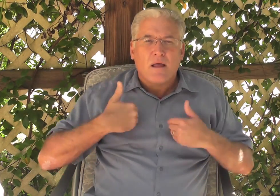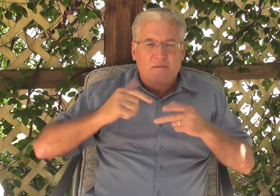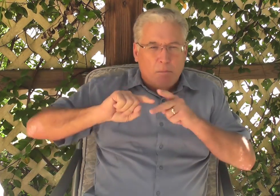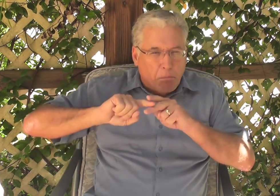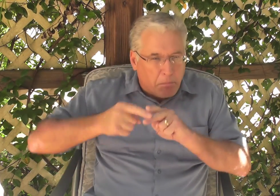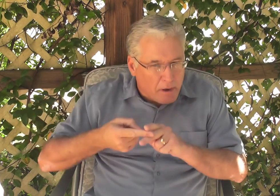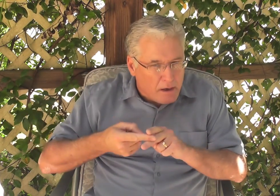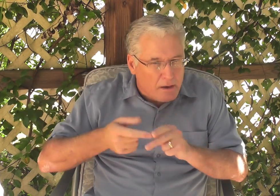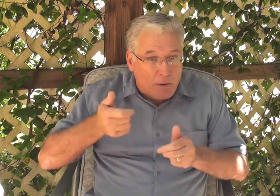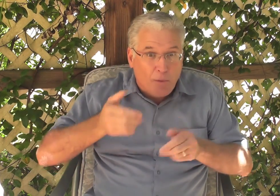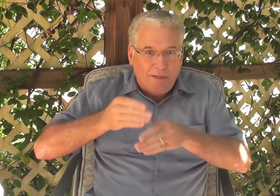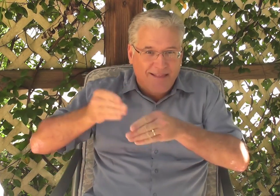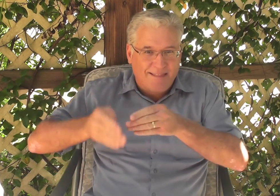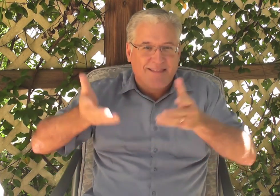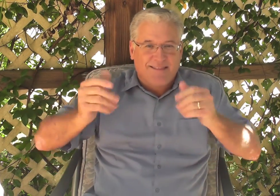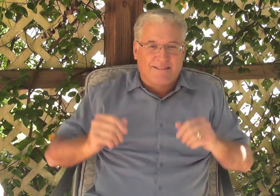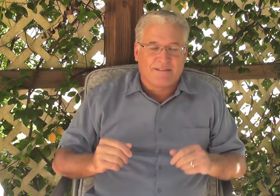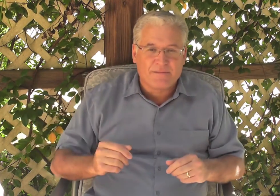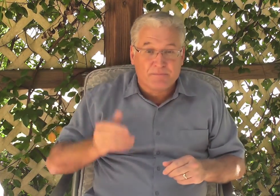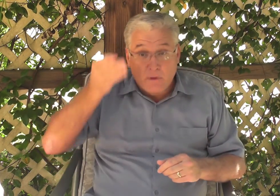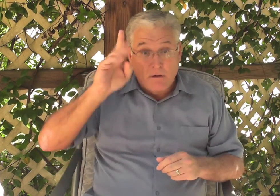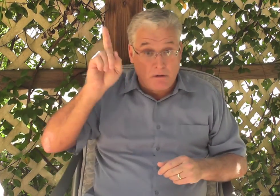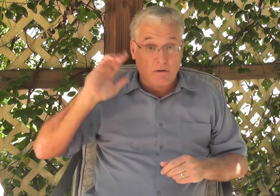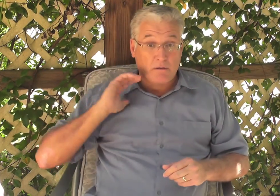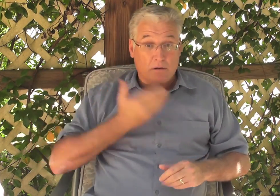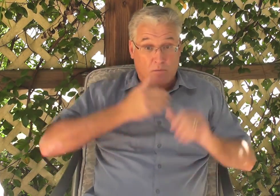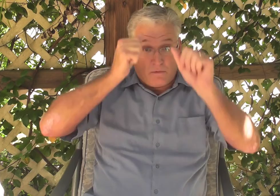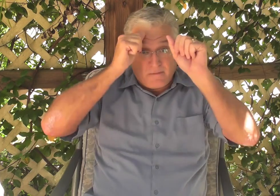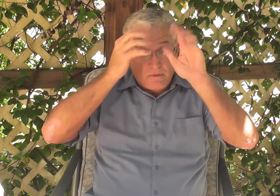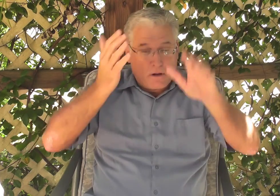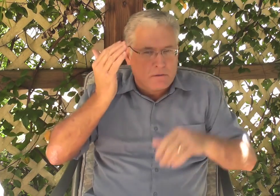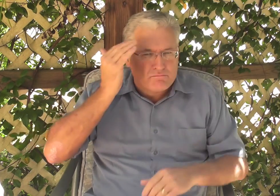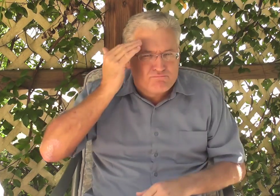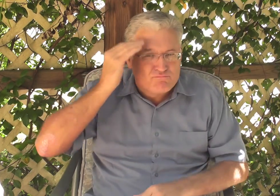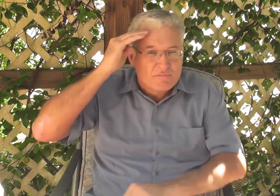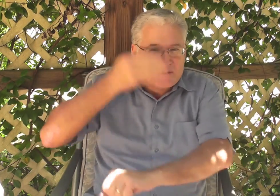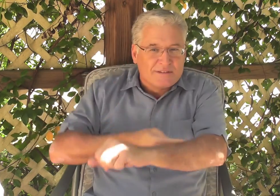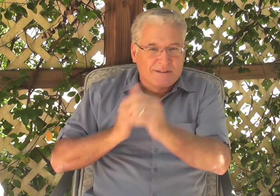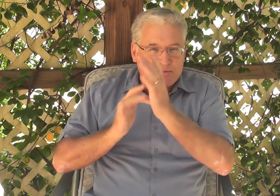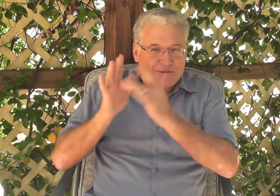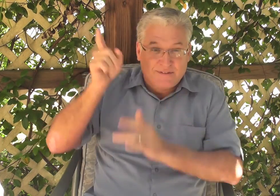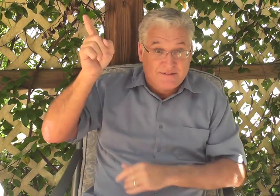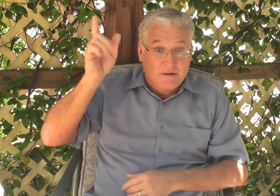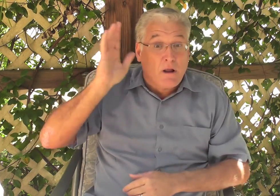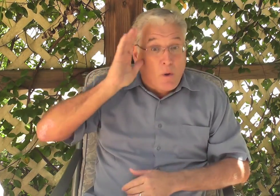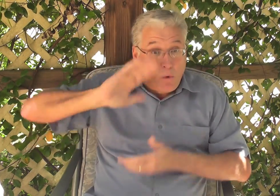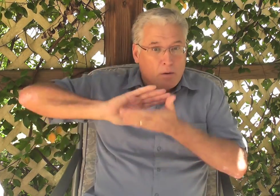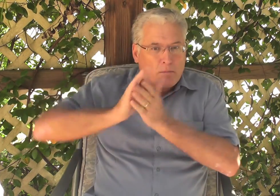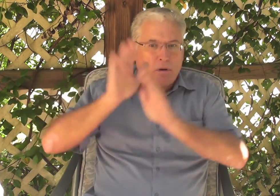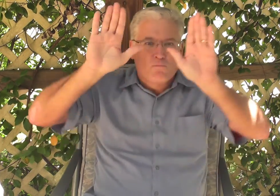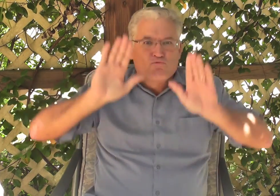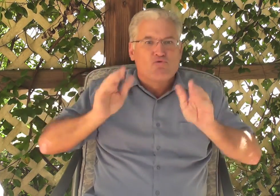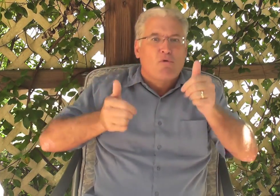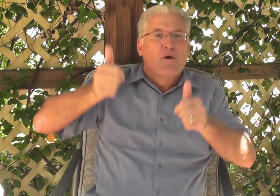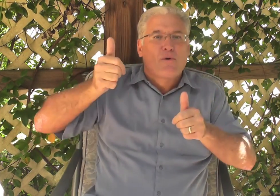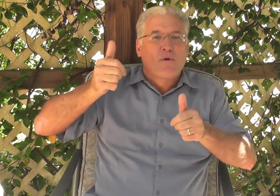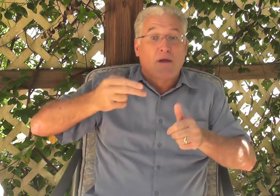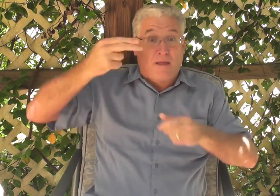of them and we see that neither had a beginning or an end. Now, God knew this. And so